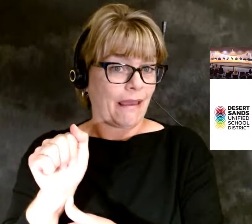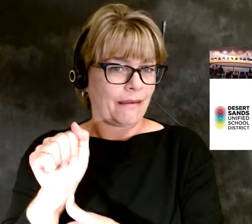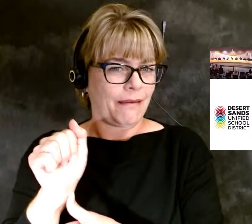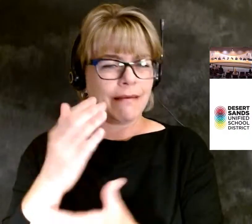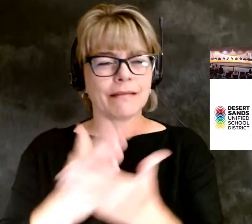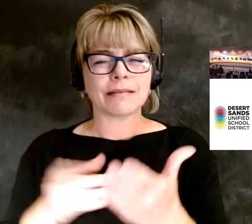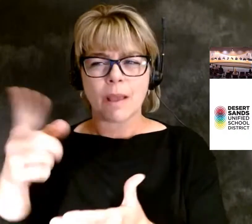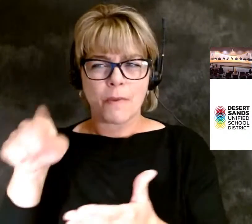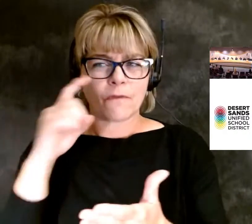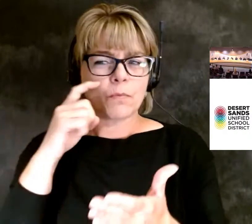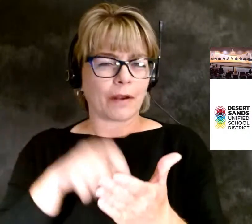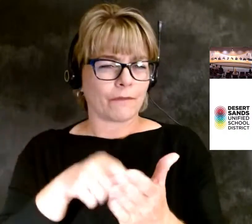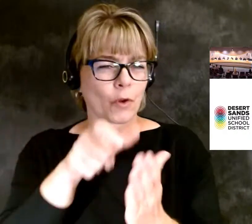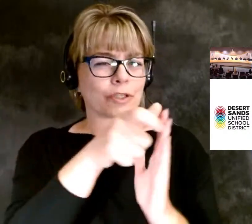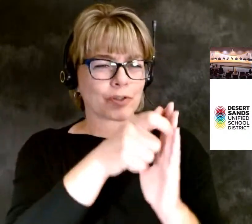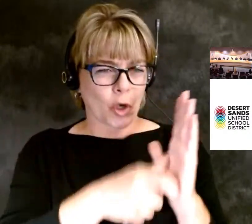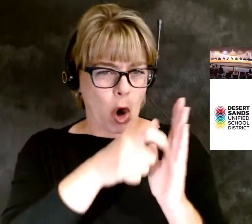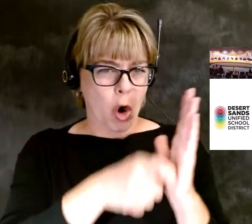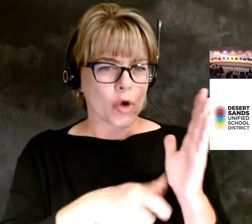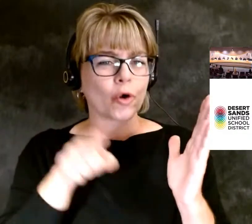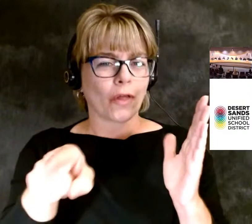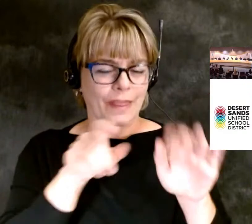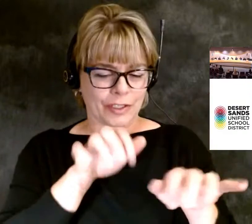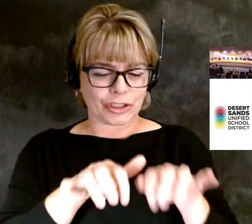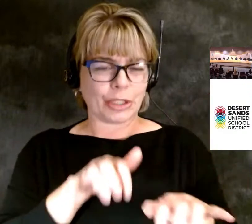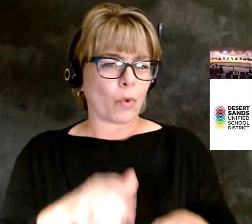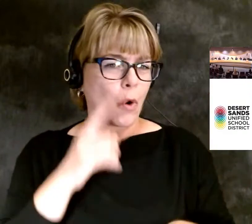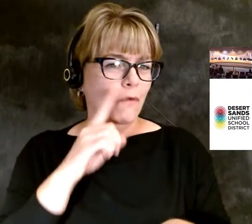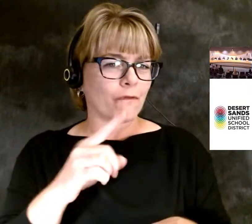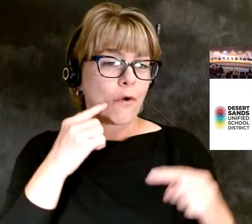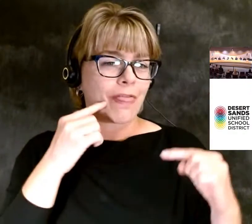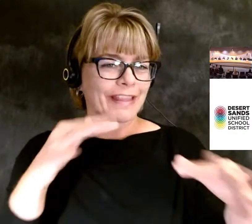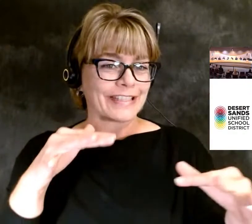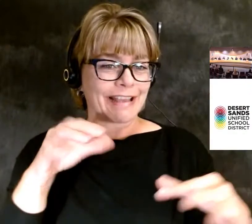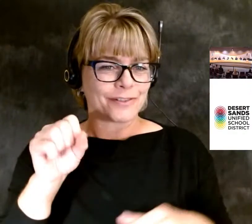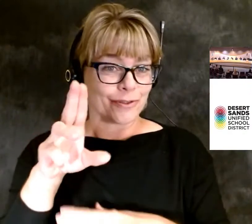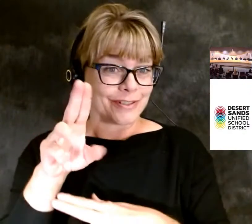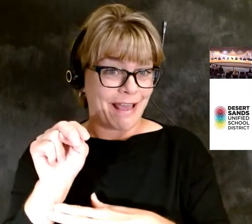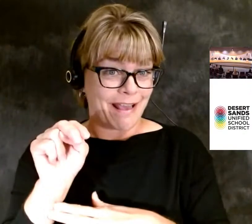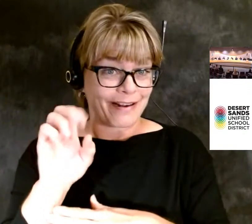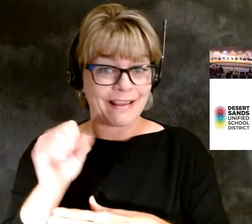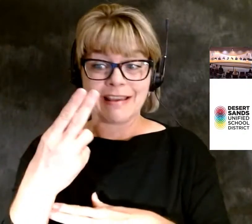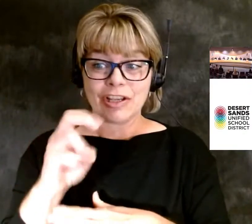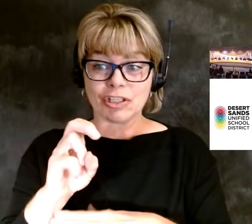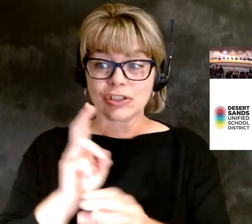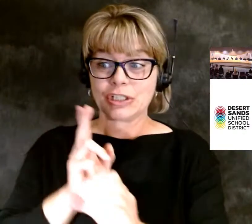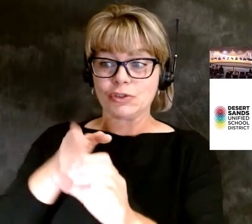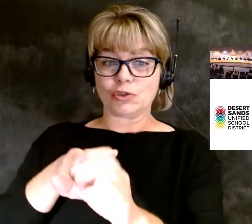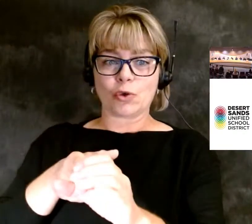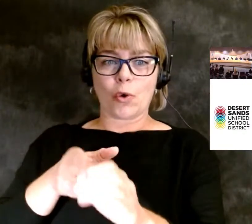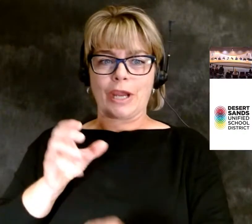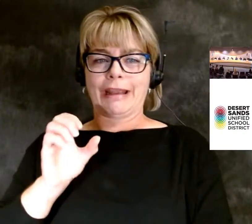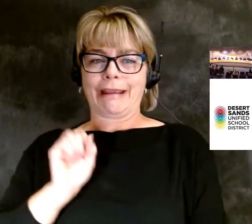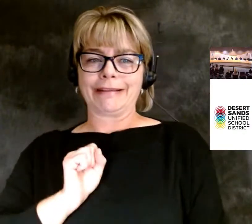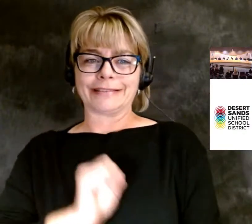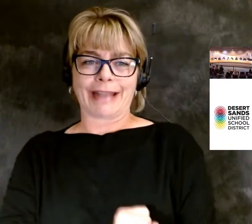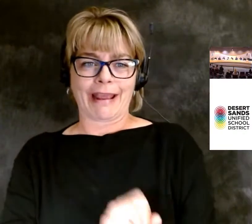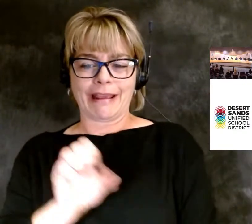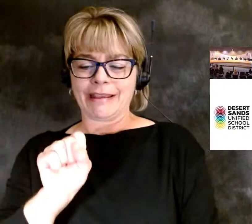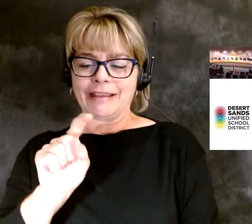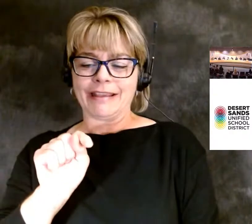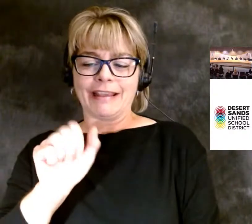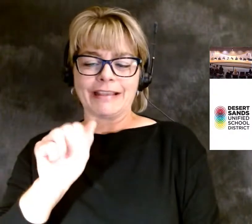Desert Sun. She is going to Stanford on a full scholarship. Is she here? Yes. Oh, she is.